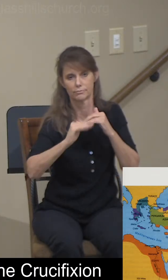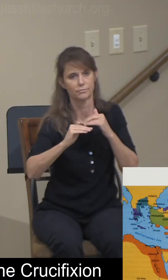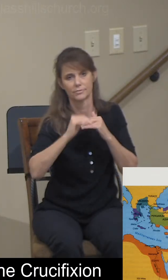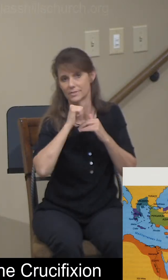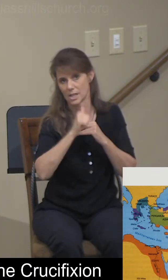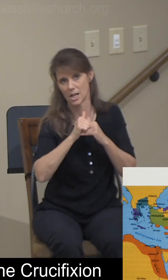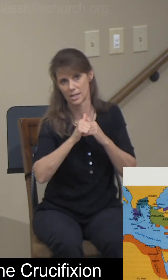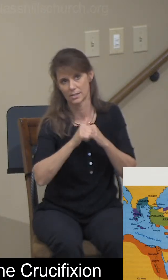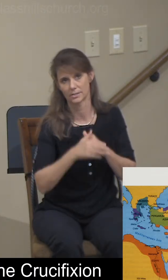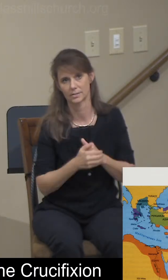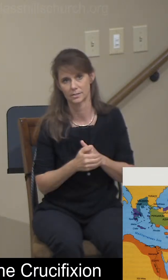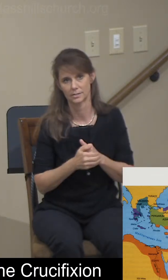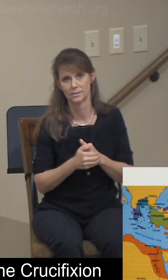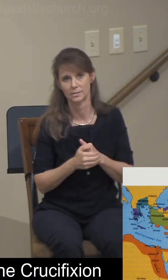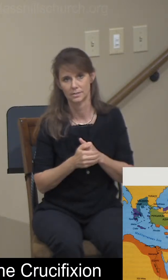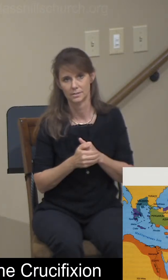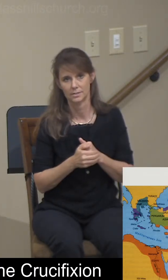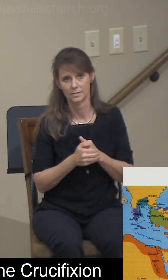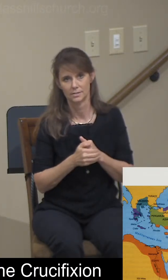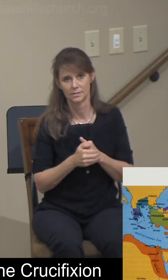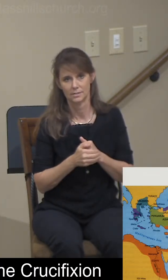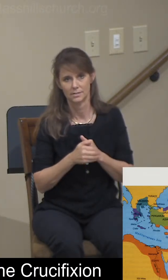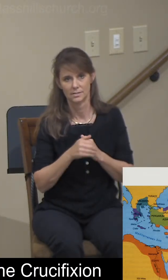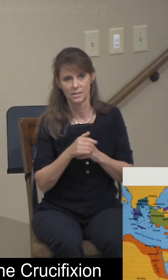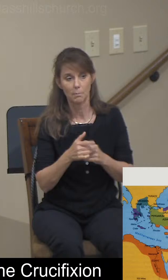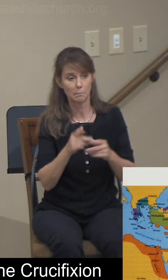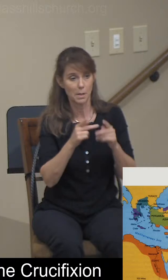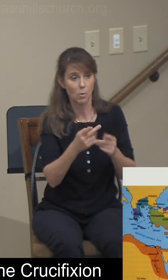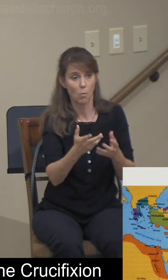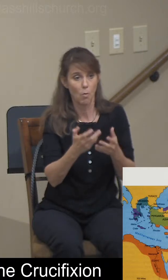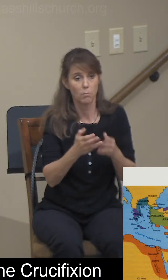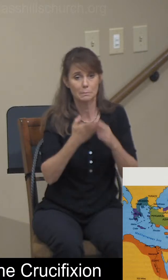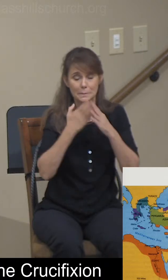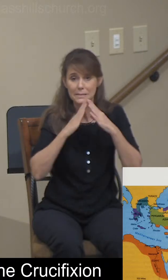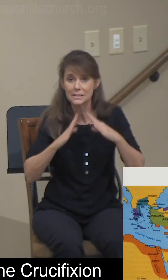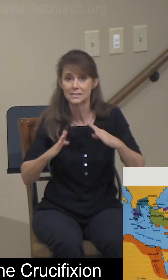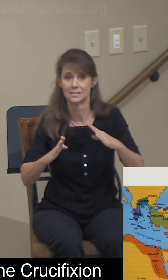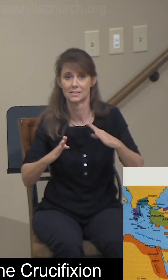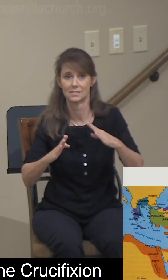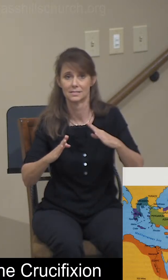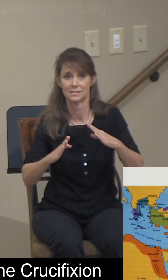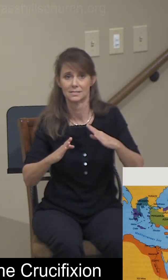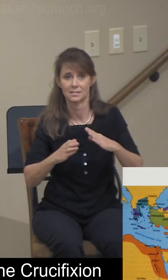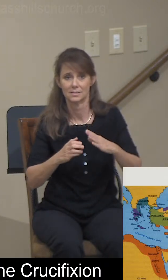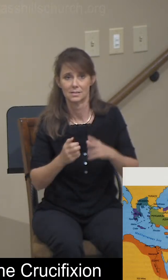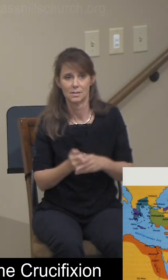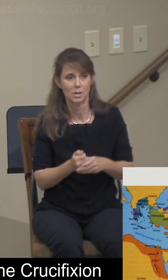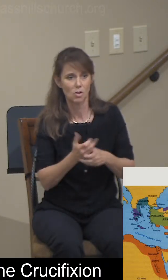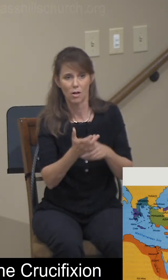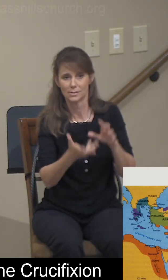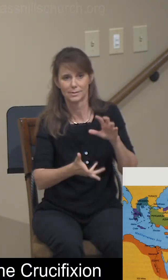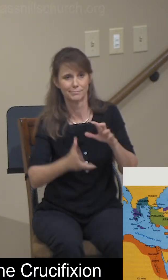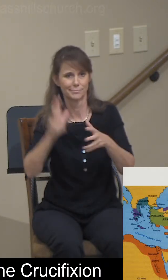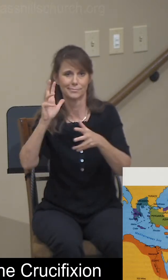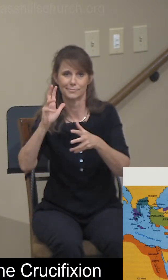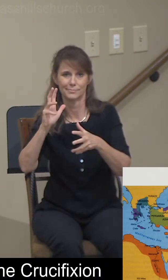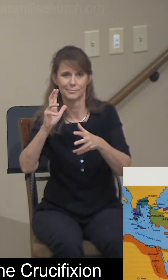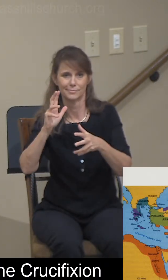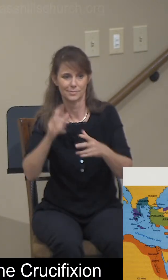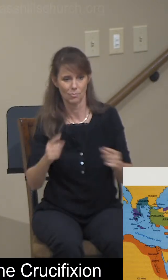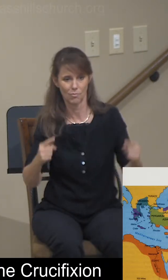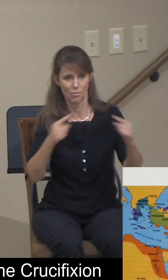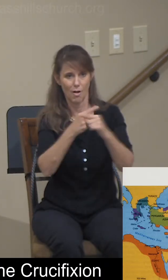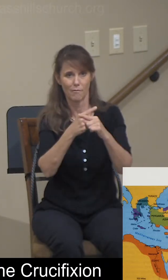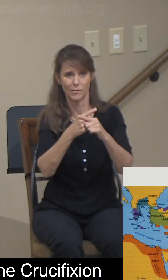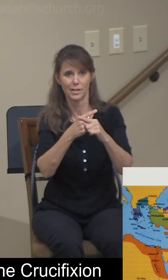a longing, if you will, for stability and peace. And part of the way in which this conflict comes to